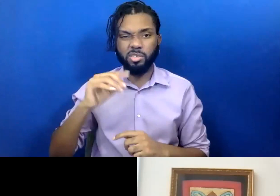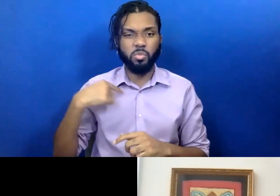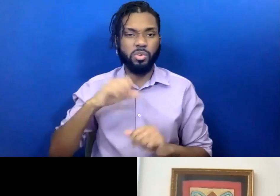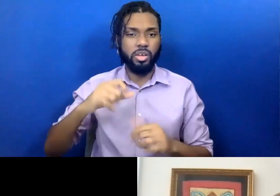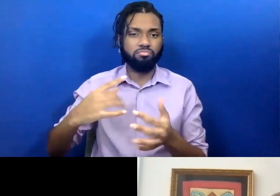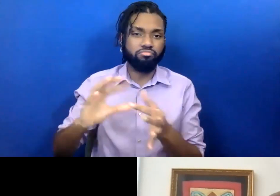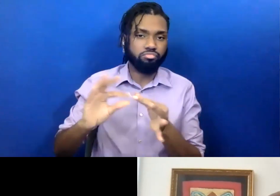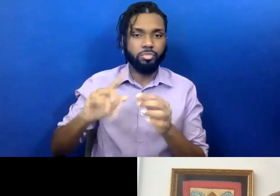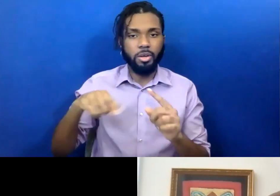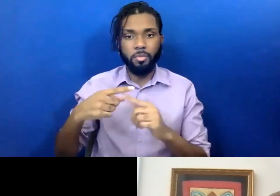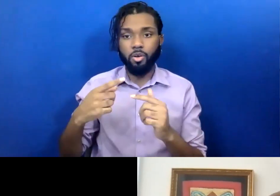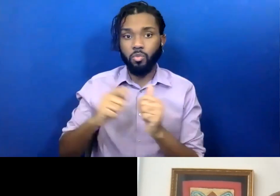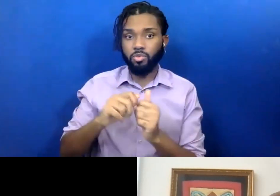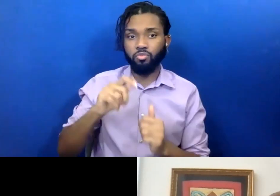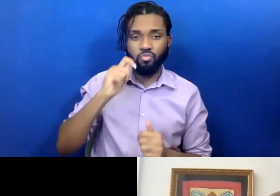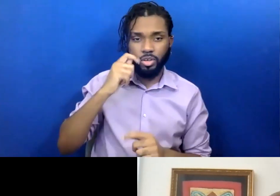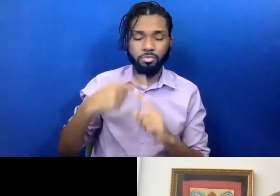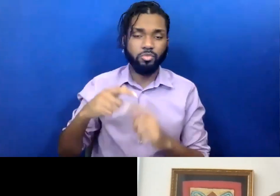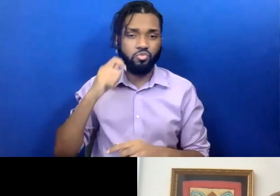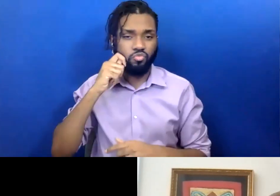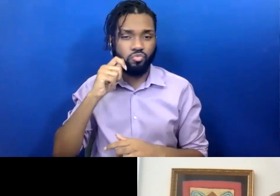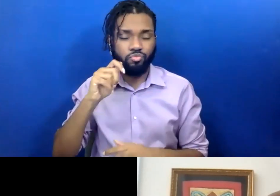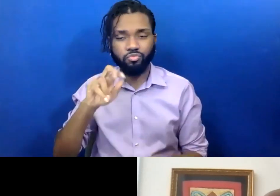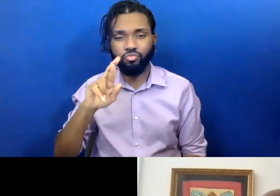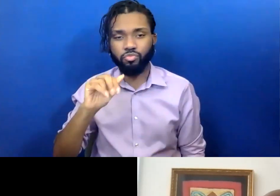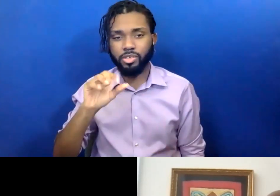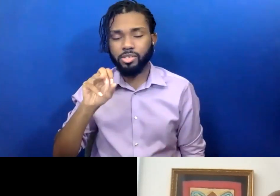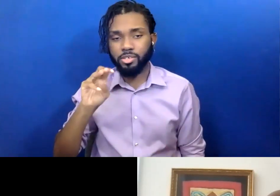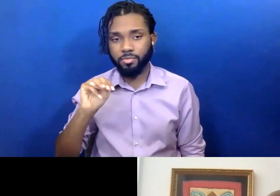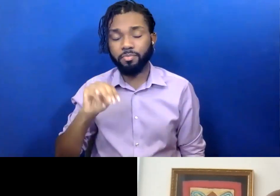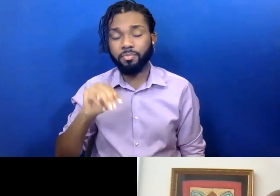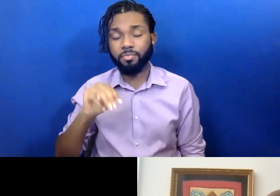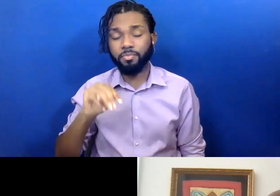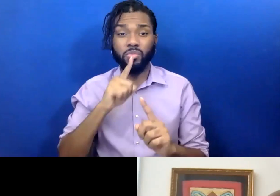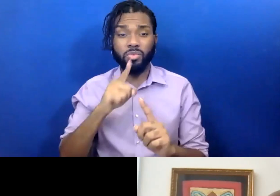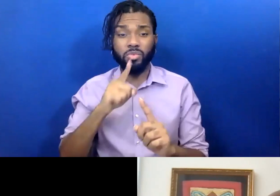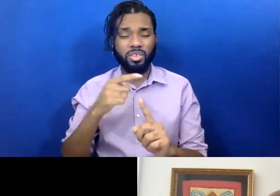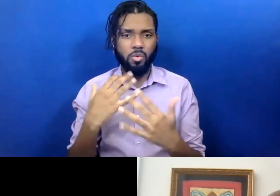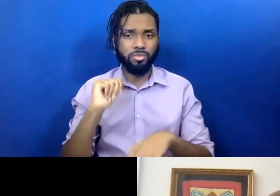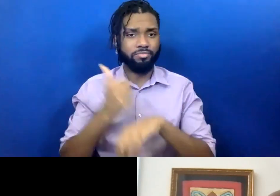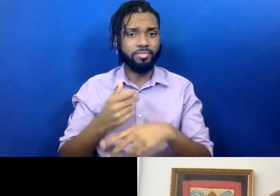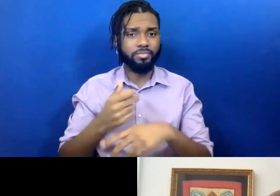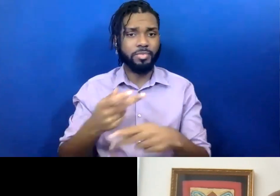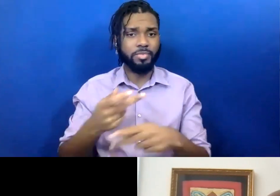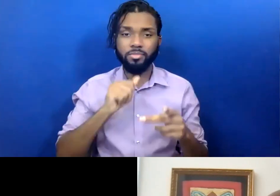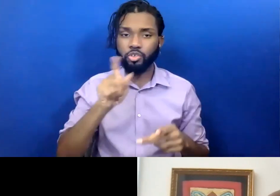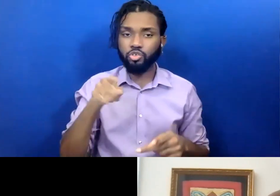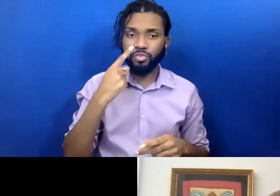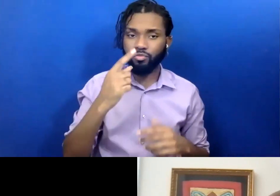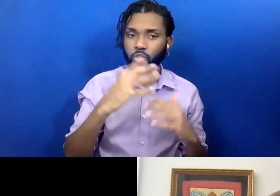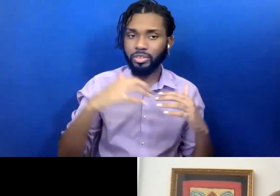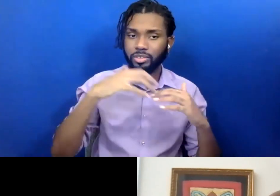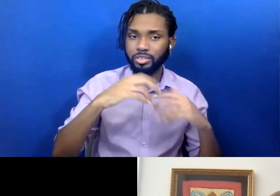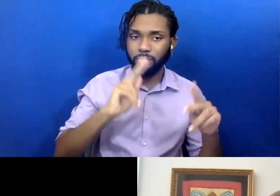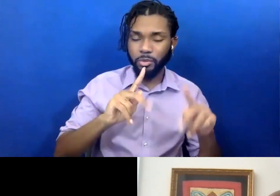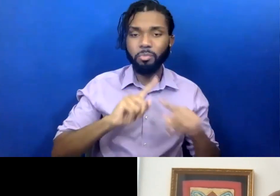racism. So my motivation really was to sort of create space, not just for Indigenous people, but especially for Indigenous